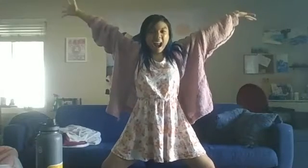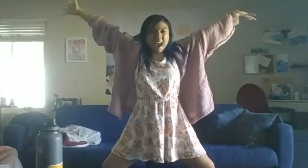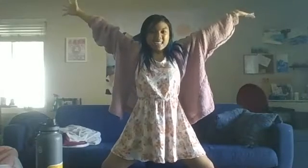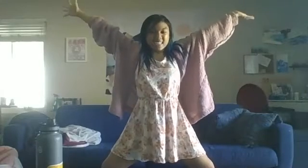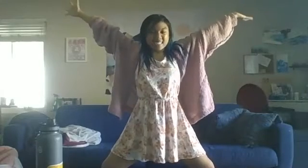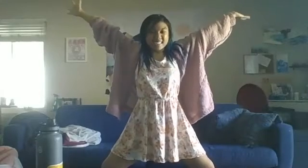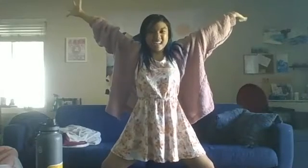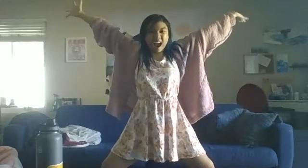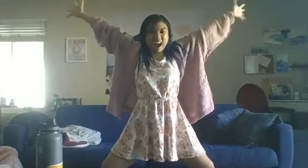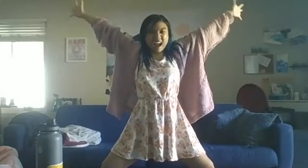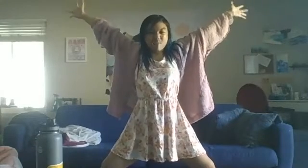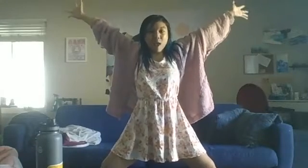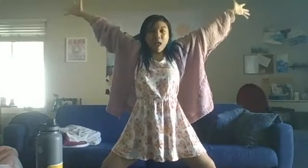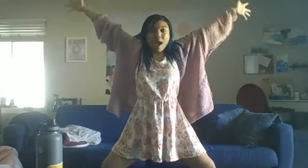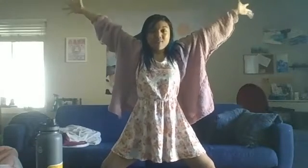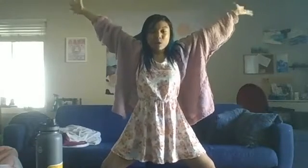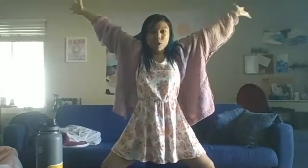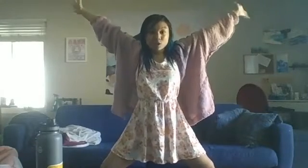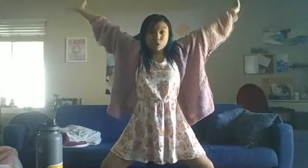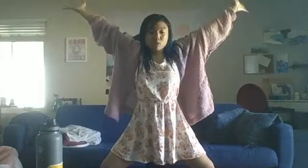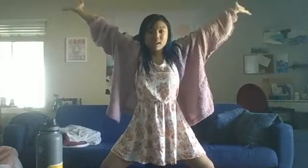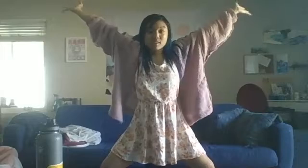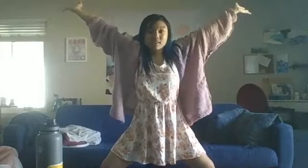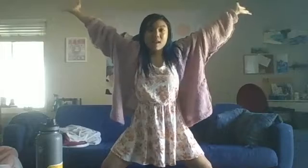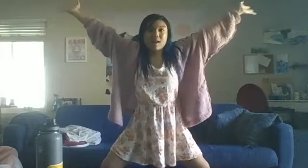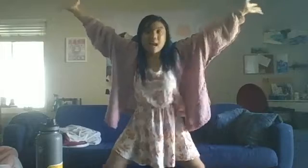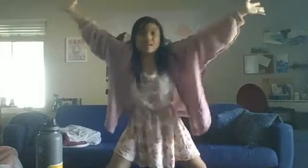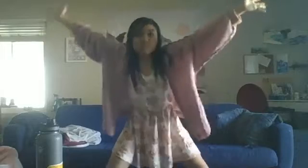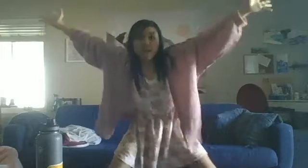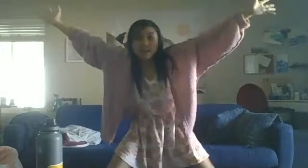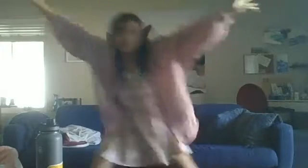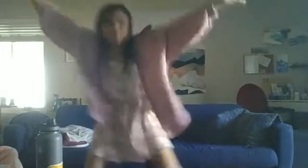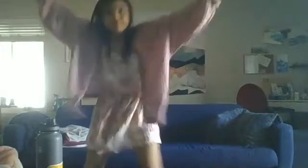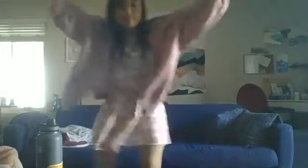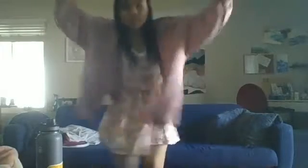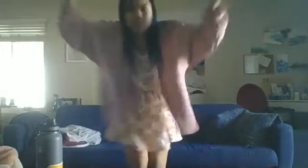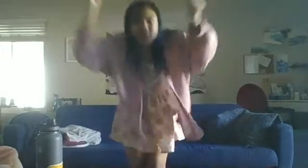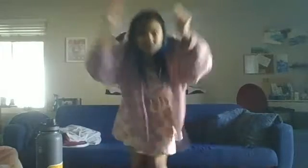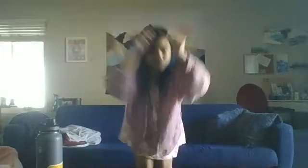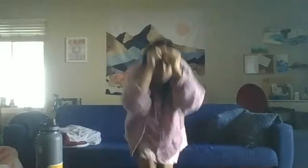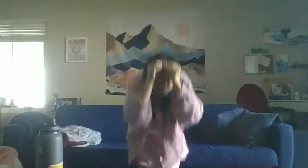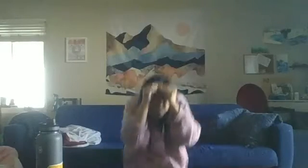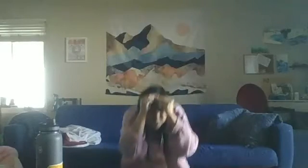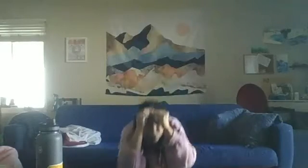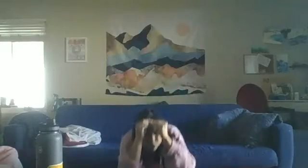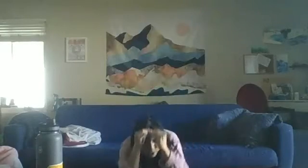Ah, good job. And then we're going to shrink like Ant-Man. Shrink, shrink, shrink, shrink,